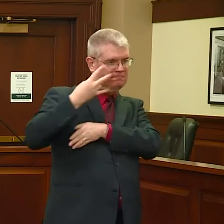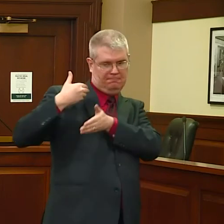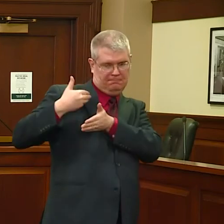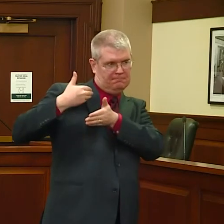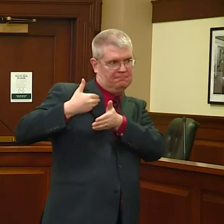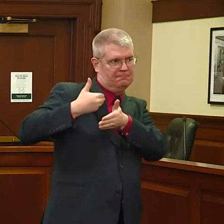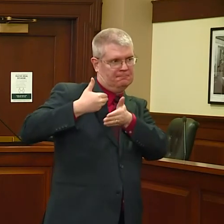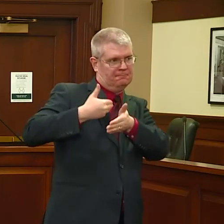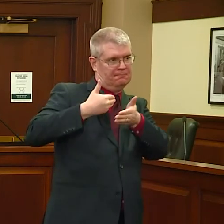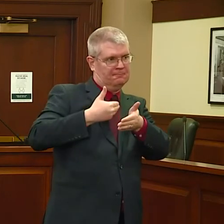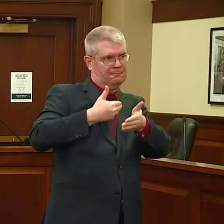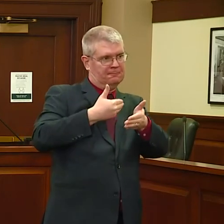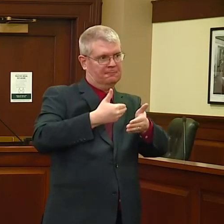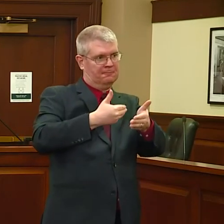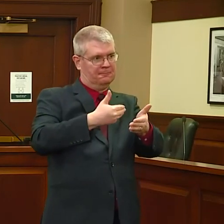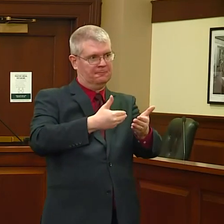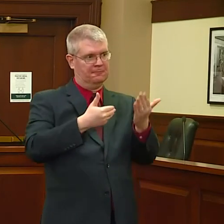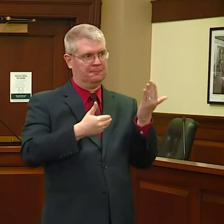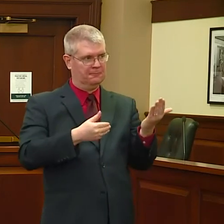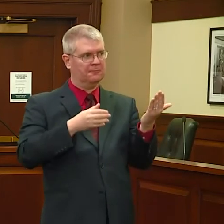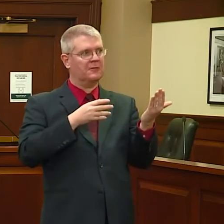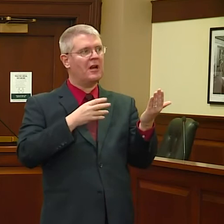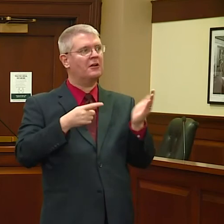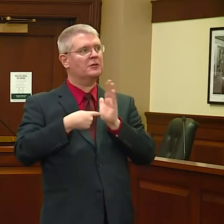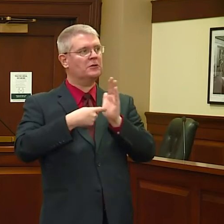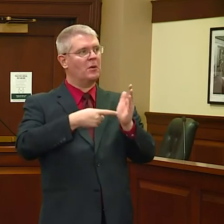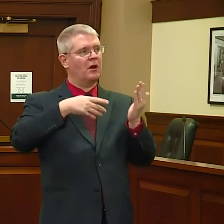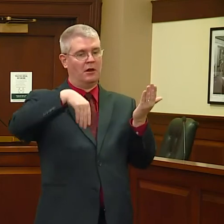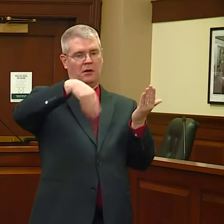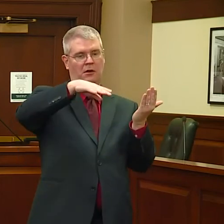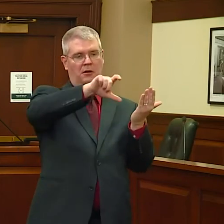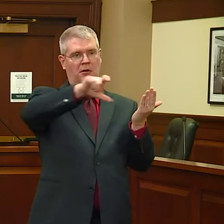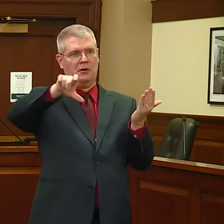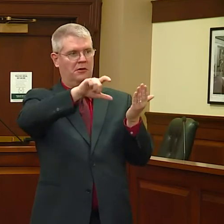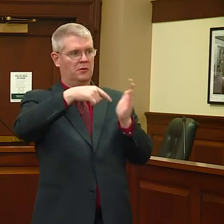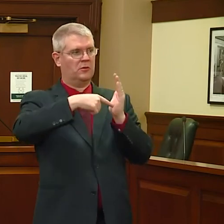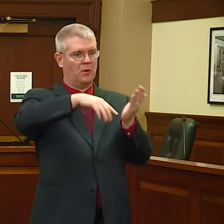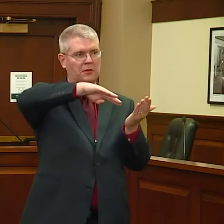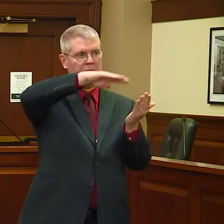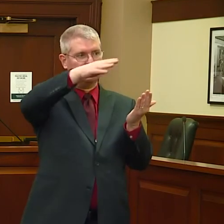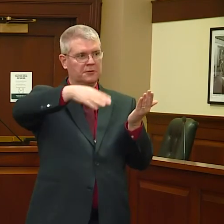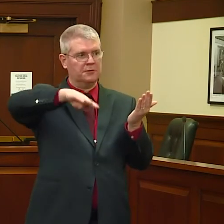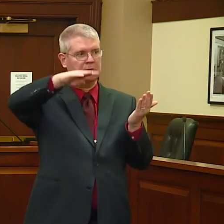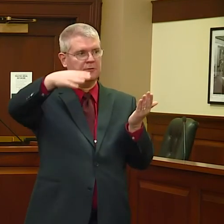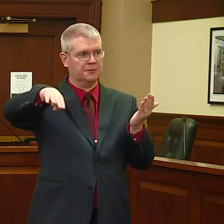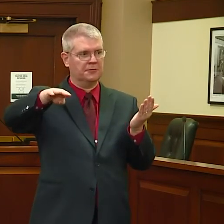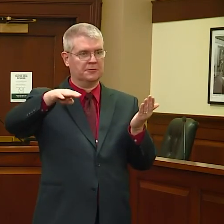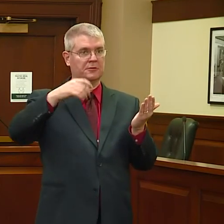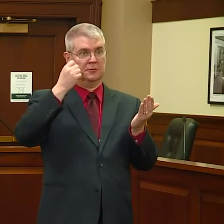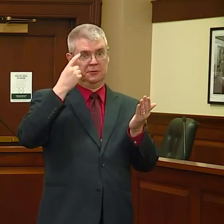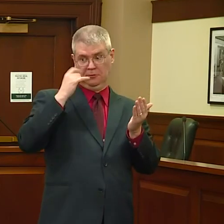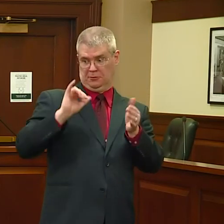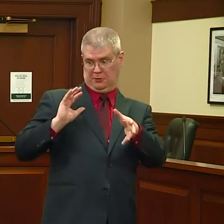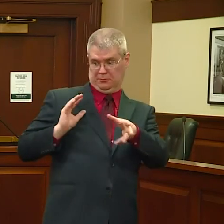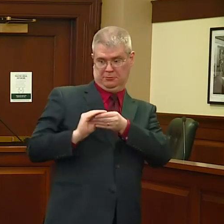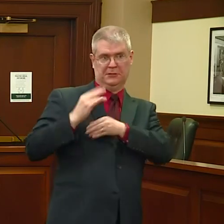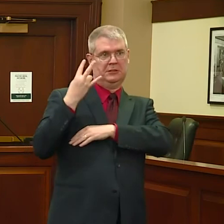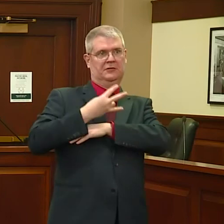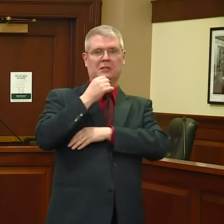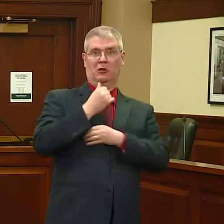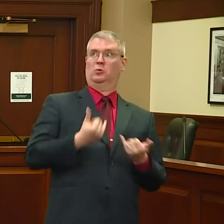that you're seeing right now is the 7-day average, the case rate over the last 7 days, and you can